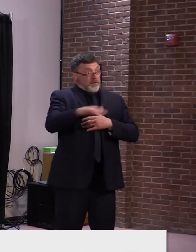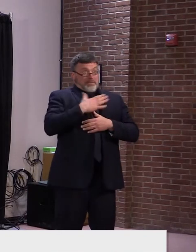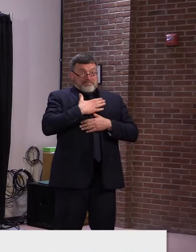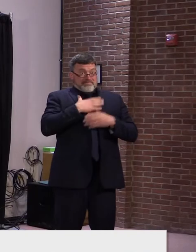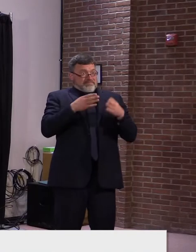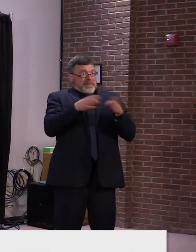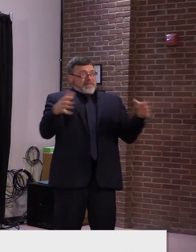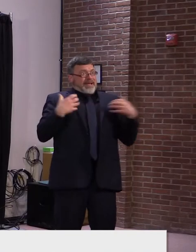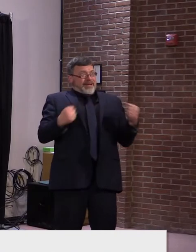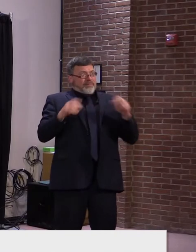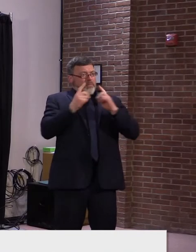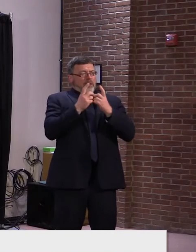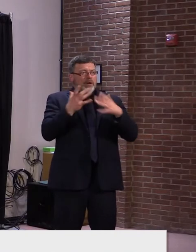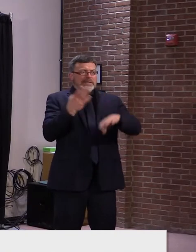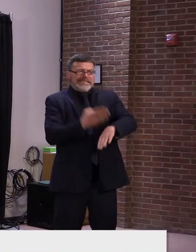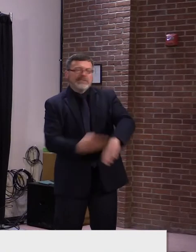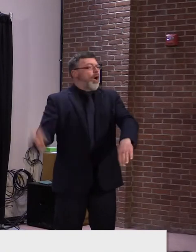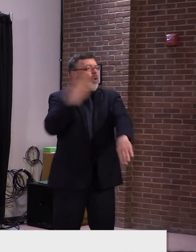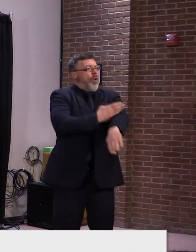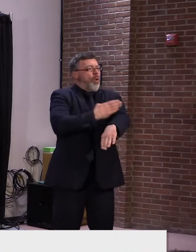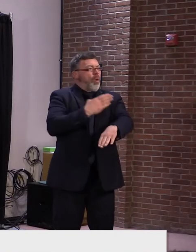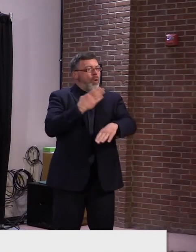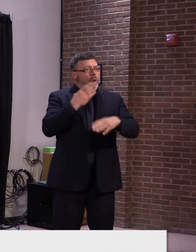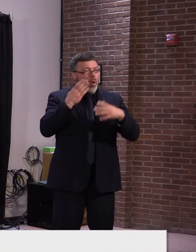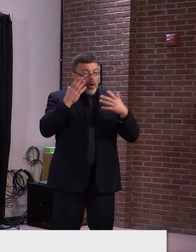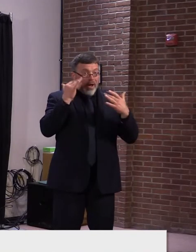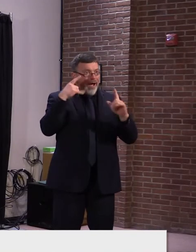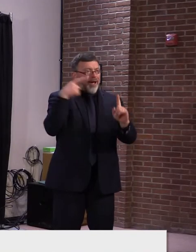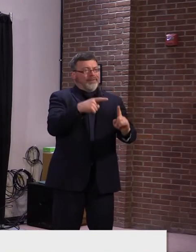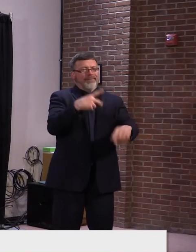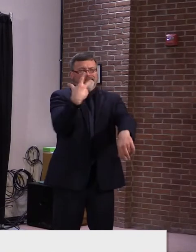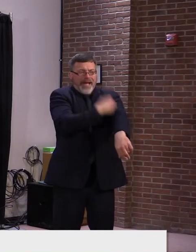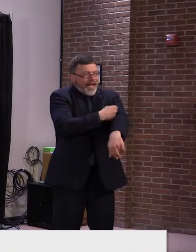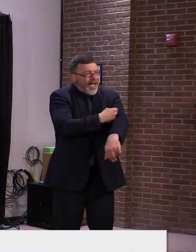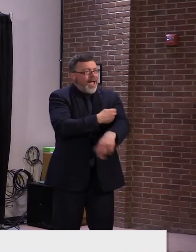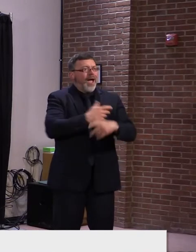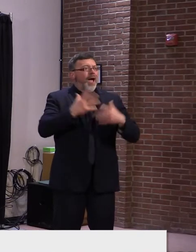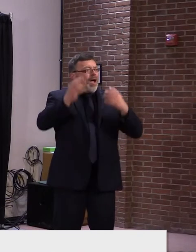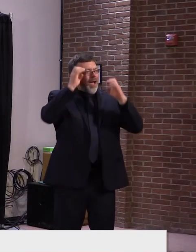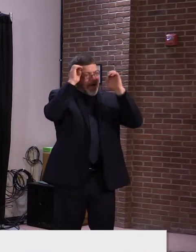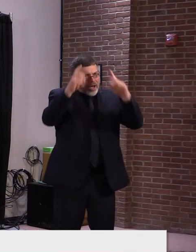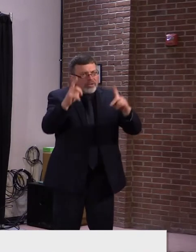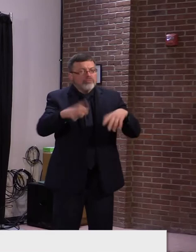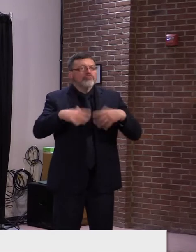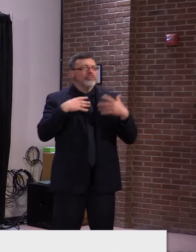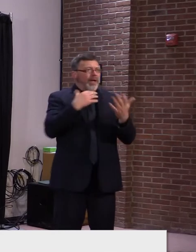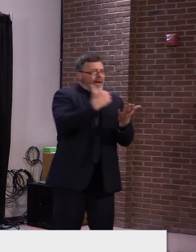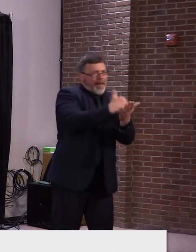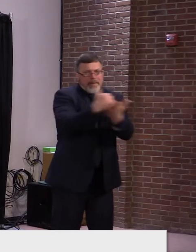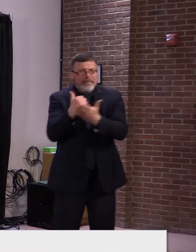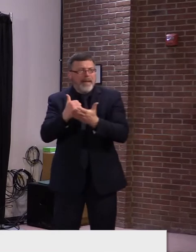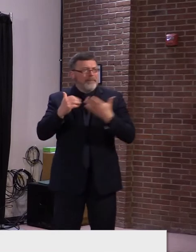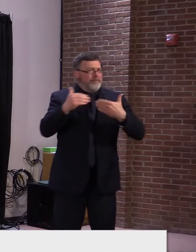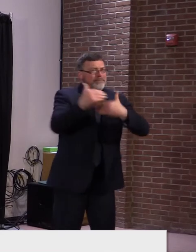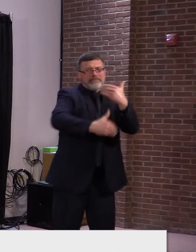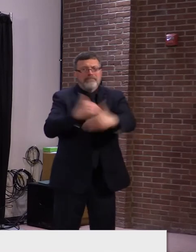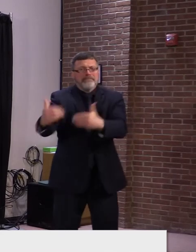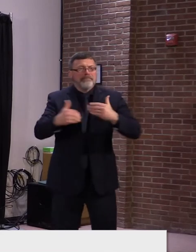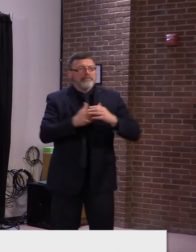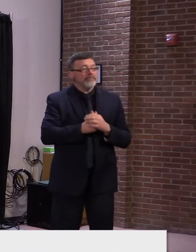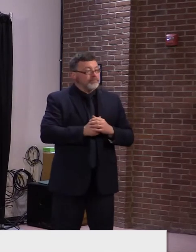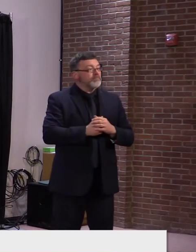easy access to testing, and new treatments that are saving lives. Even though the virus has not gone away,